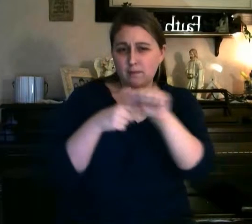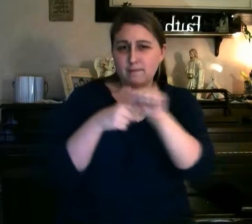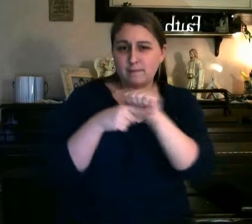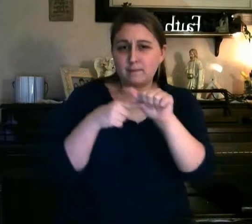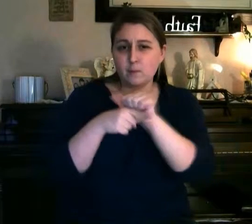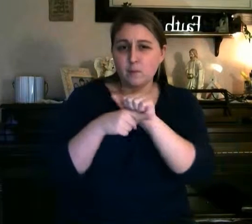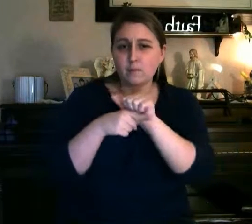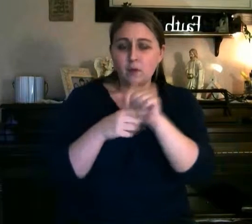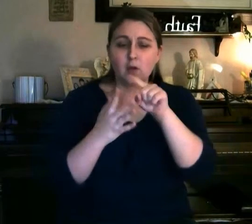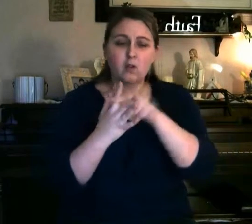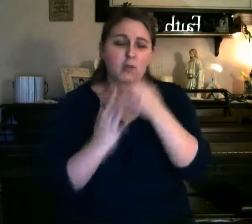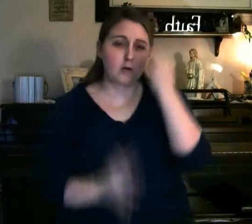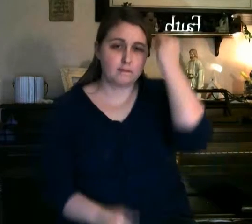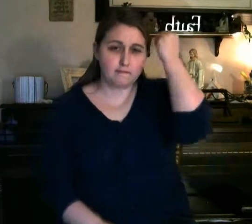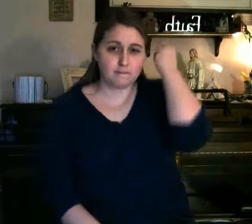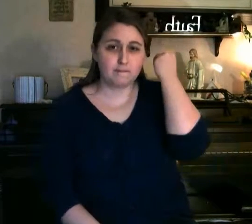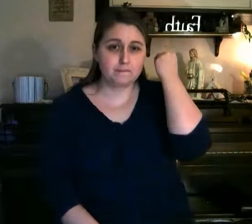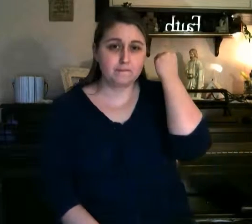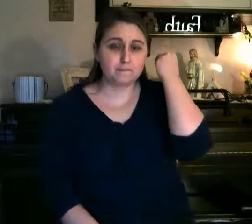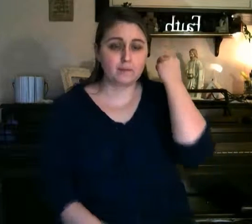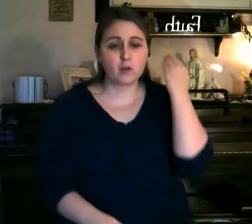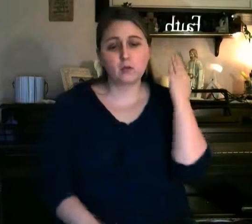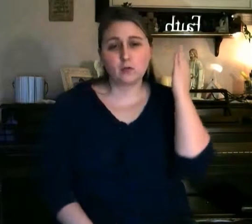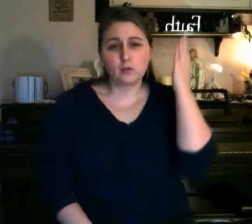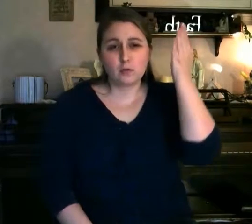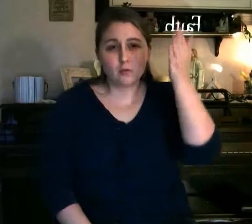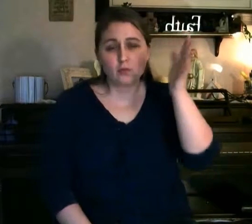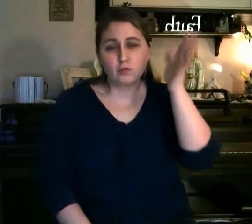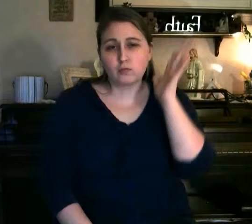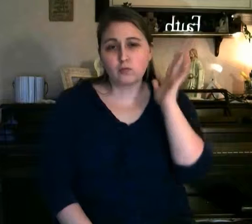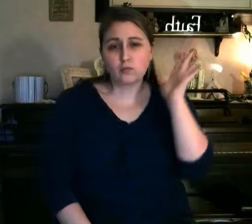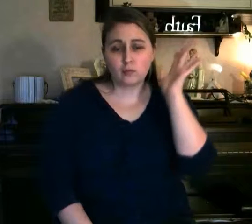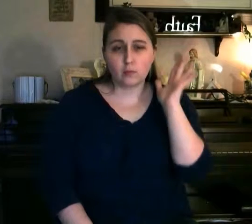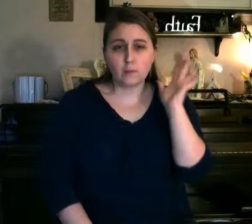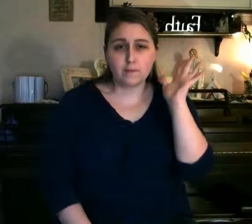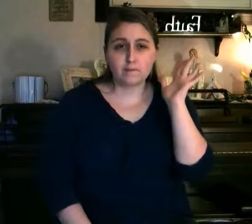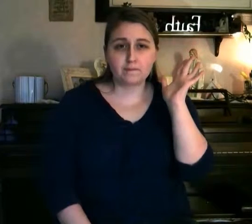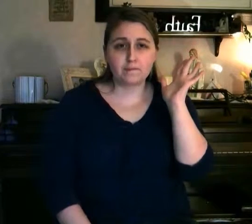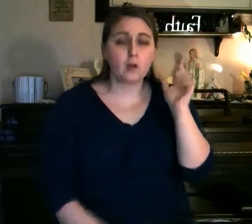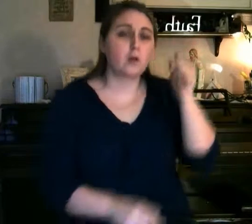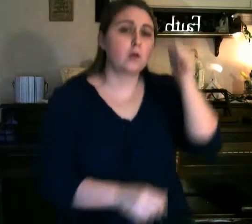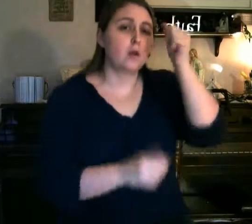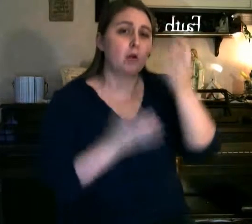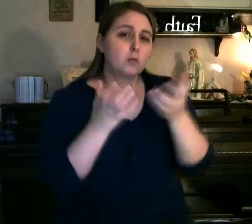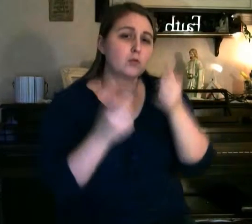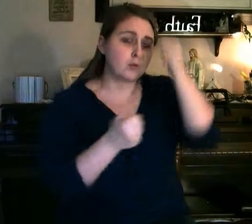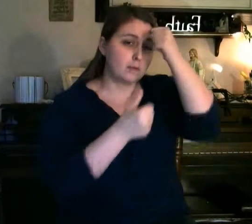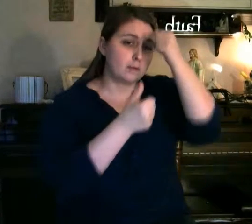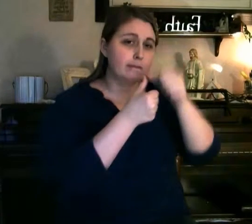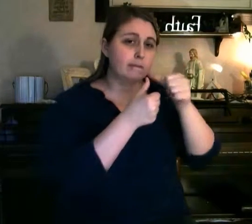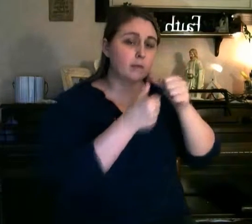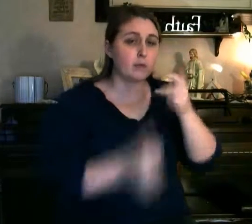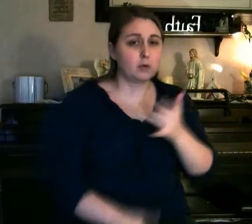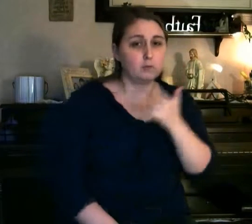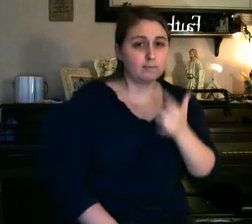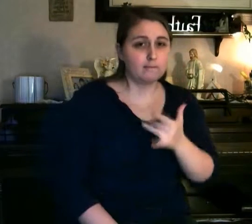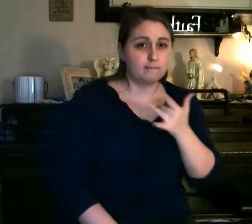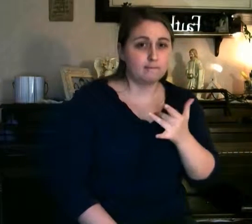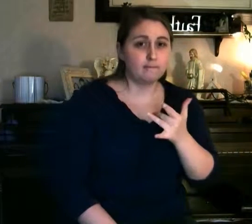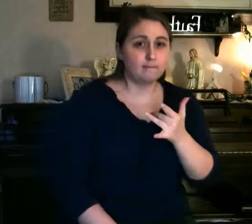start memorizing them. But over time, when you look back at, I want you to remember how you feel while you're watching this video right now, and then I want you